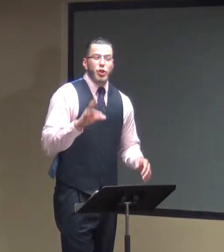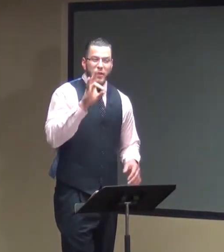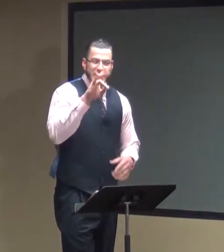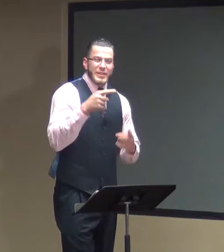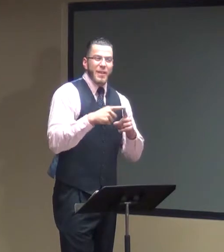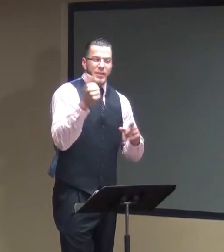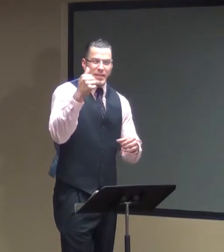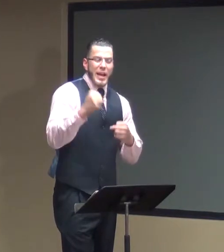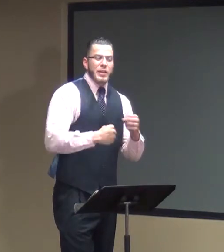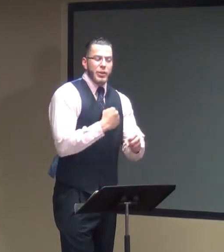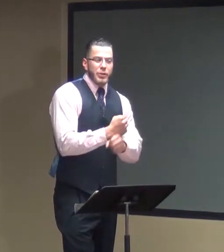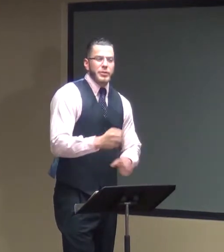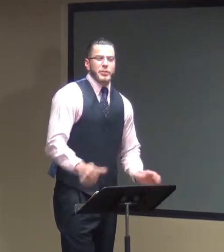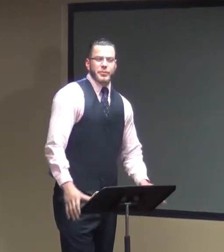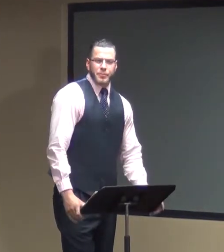serving 7 to 10 years.